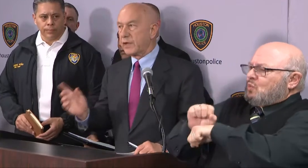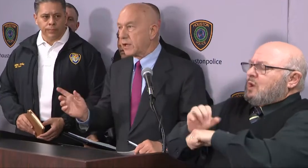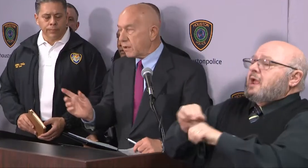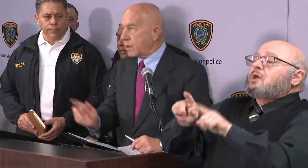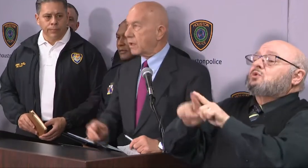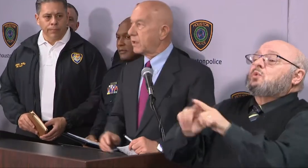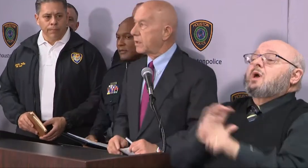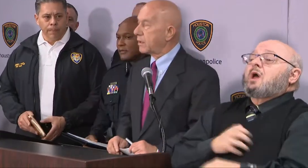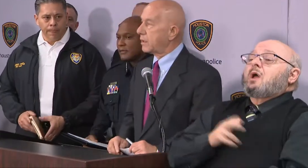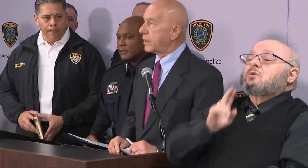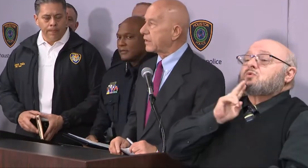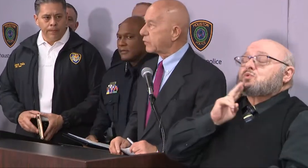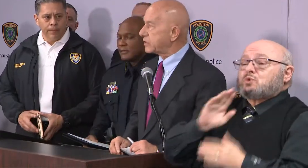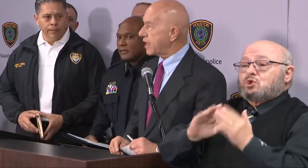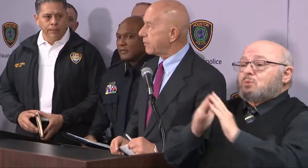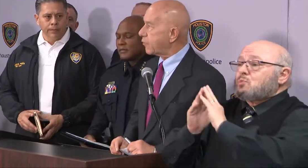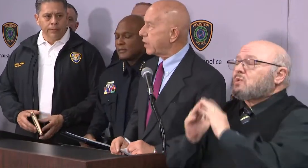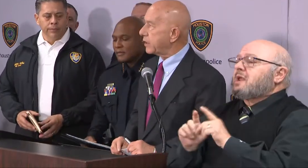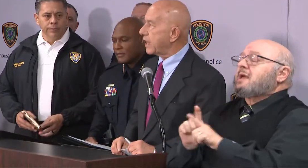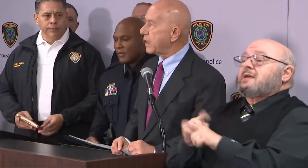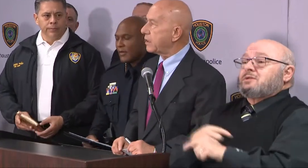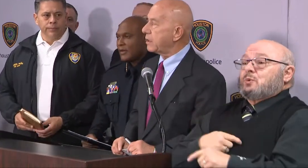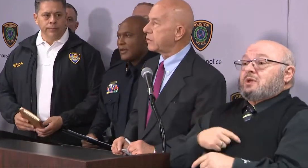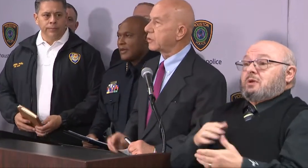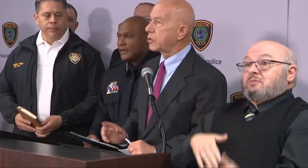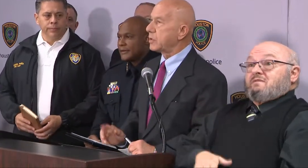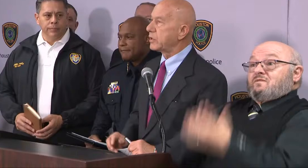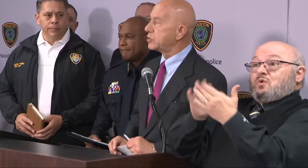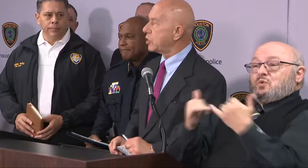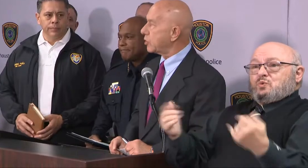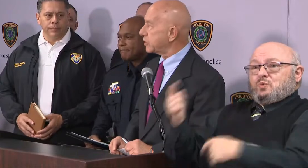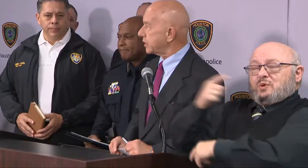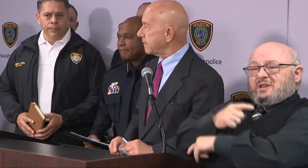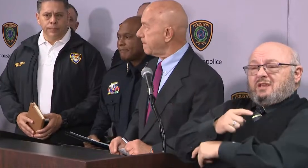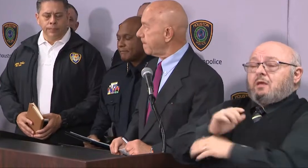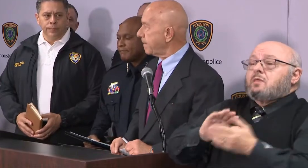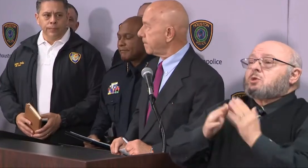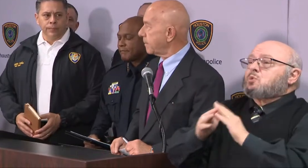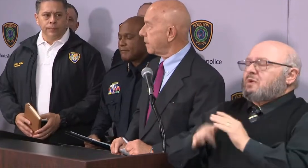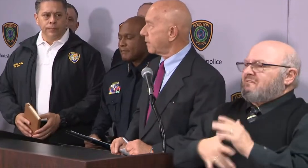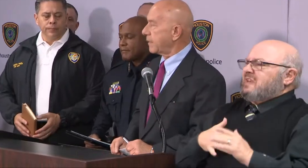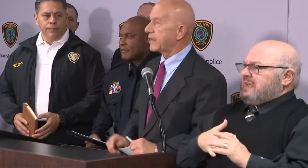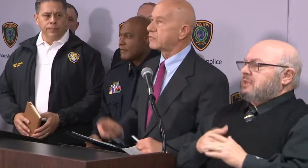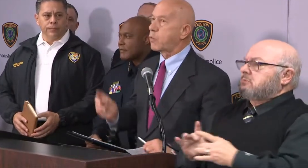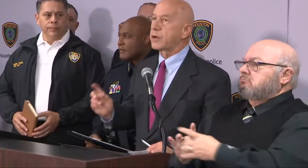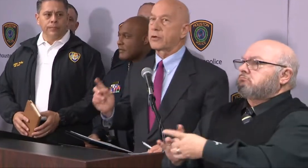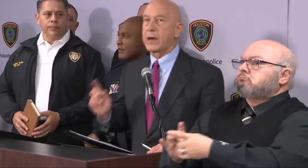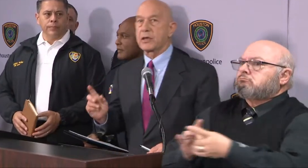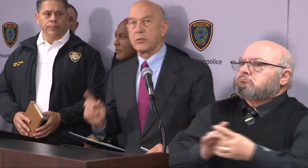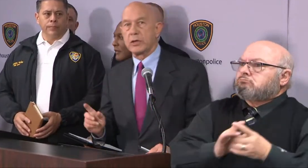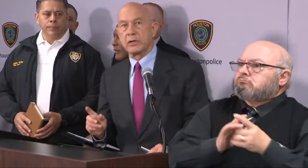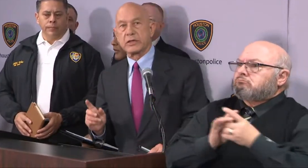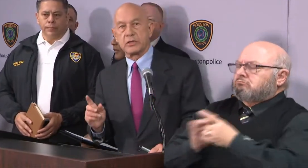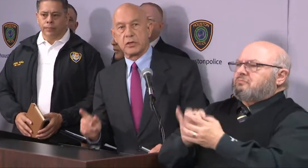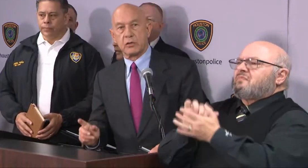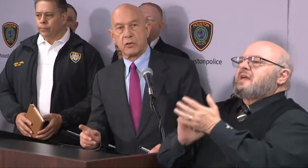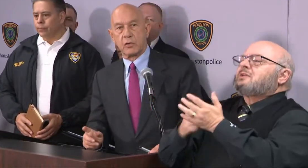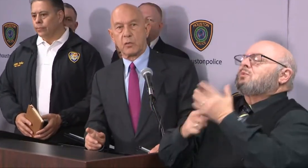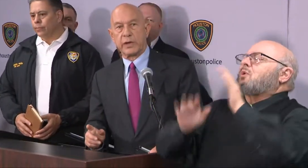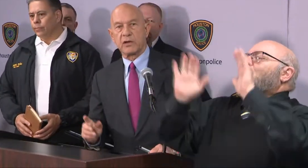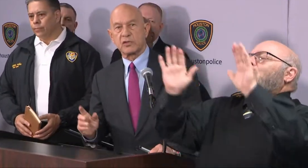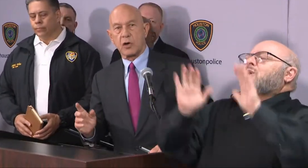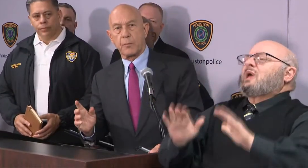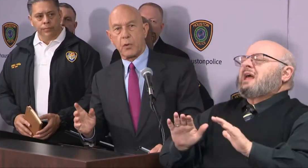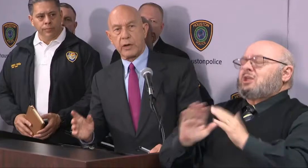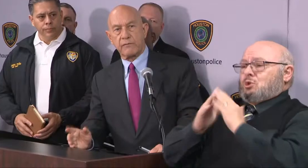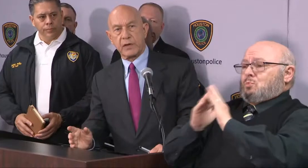we feel, as we stand before you today, the community's unity. That's what great communities do.